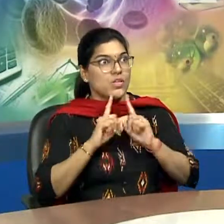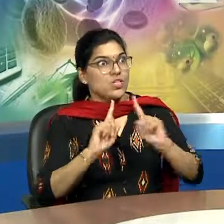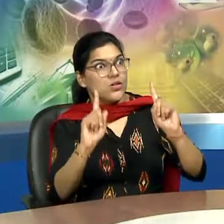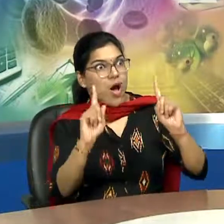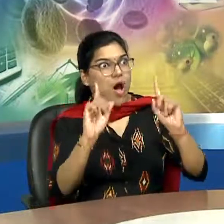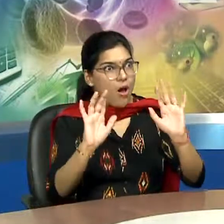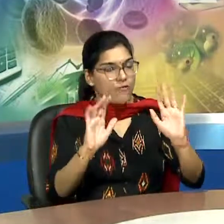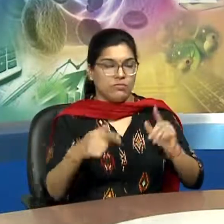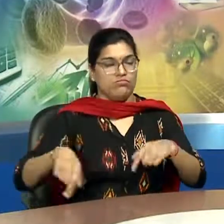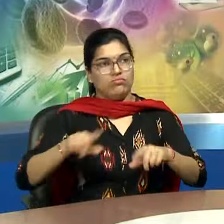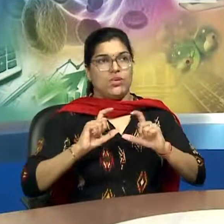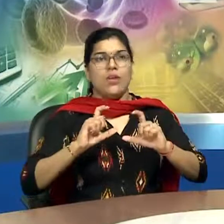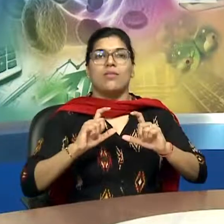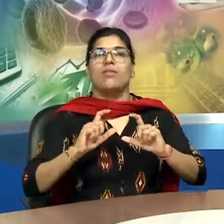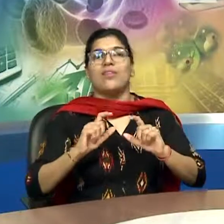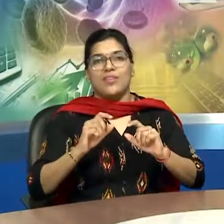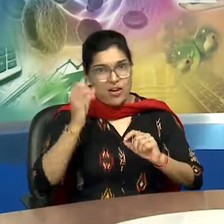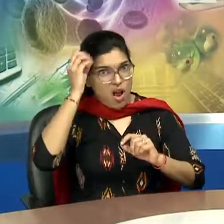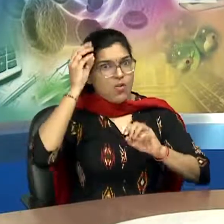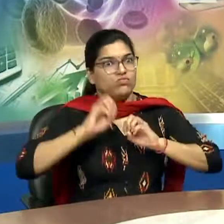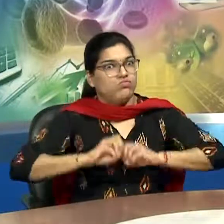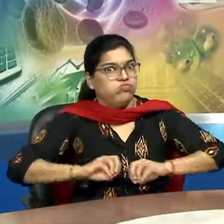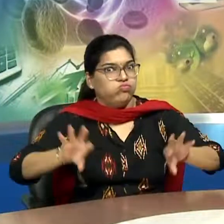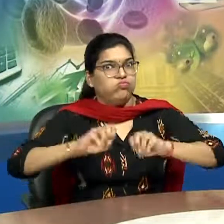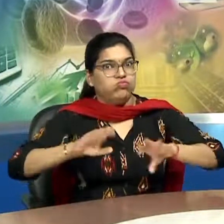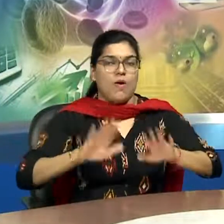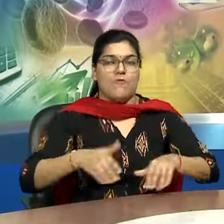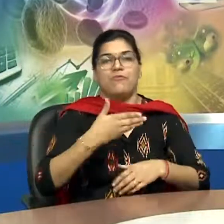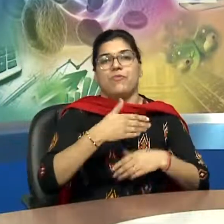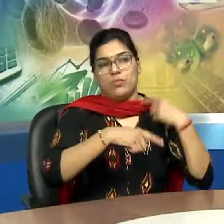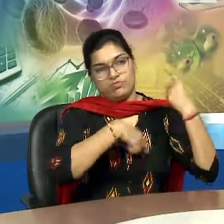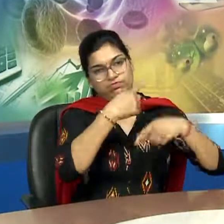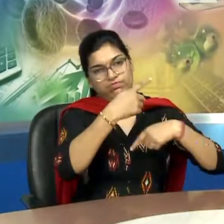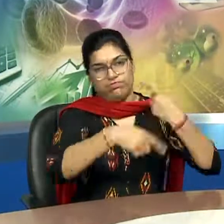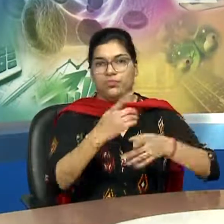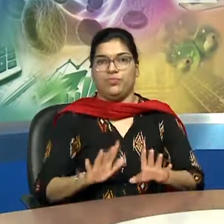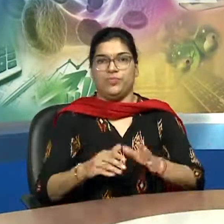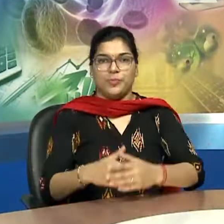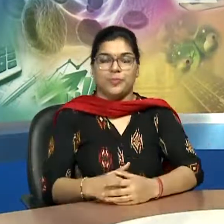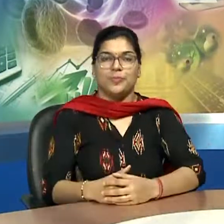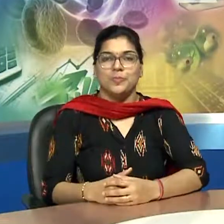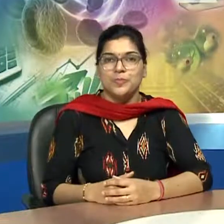the general public should be aware about the bad effects of drug addiction.